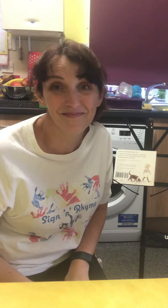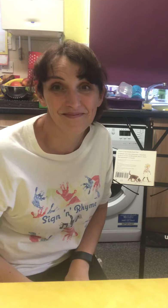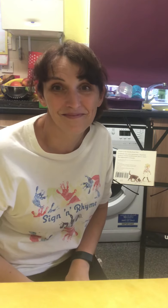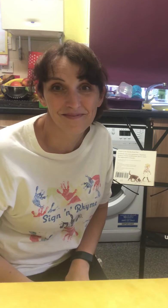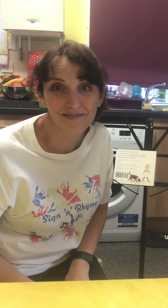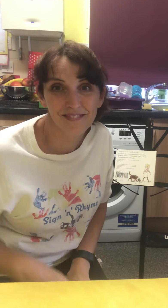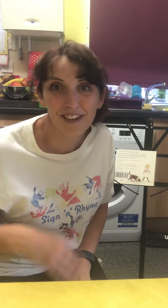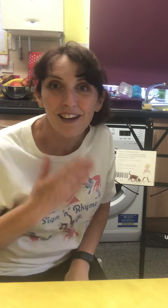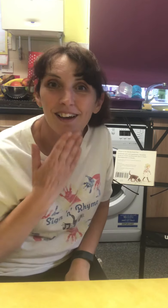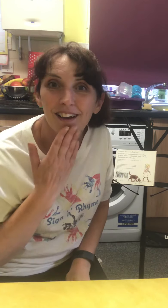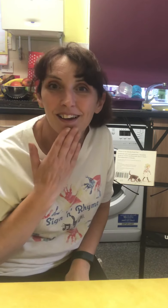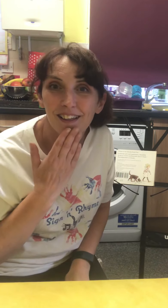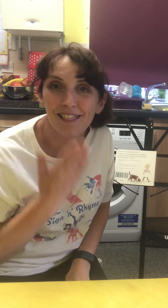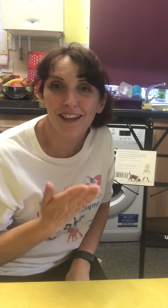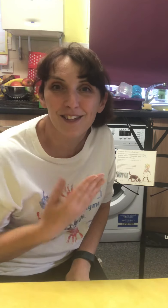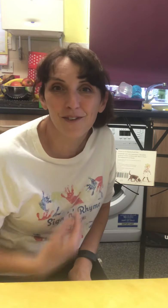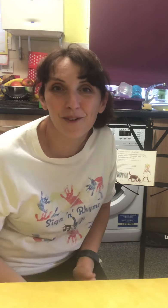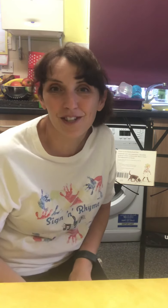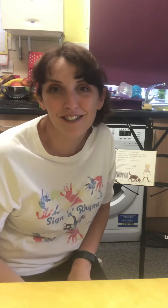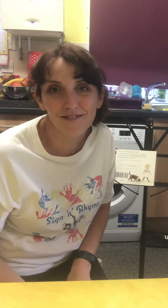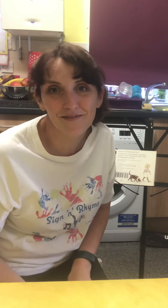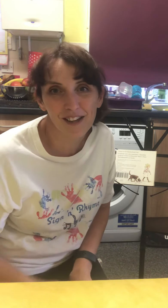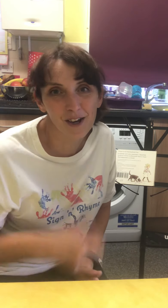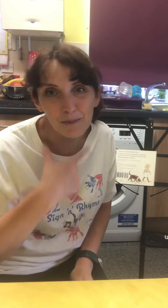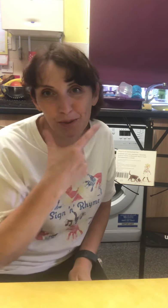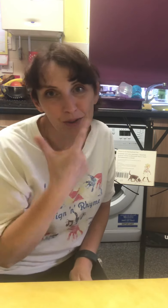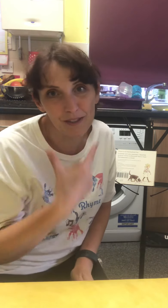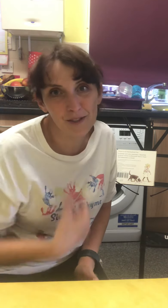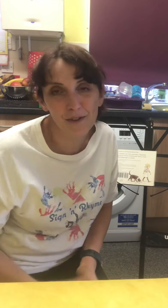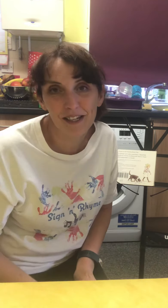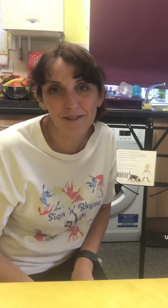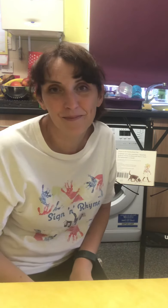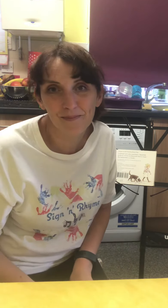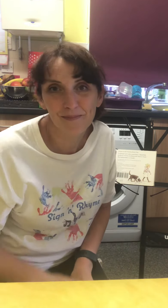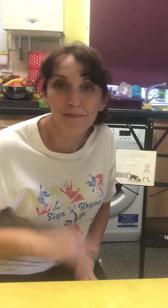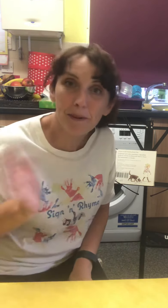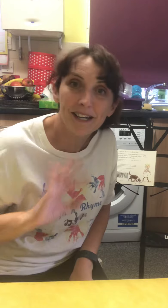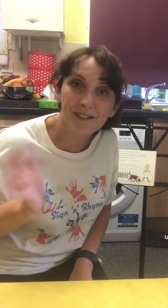Thank you for watching. I hope you enjoyed the story. Bye-bye.